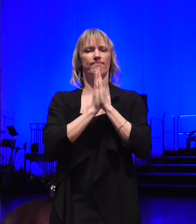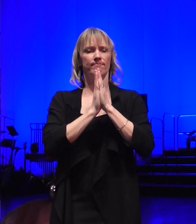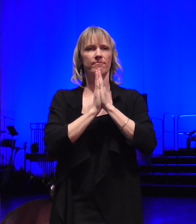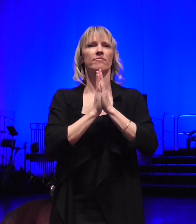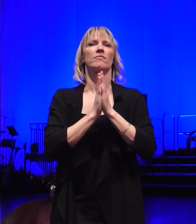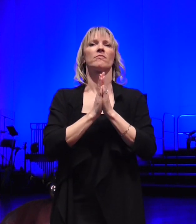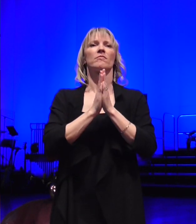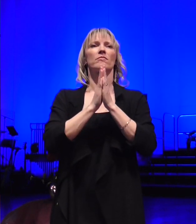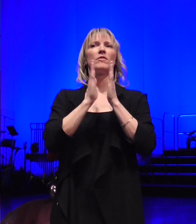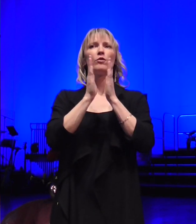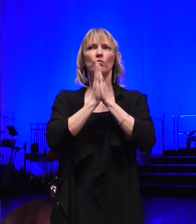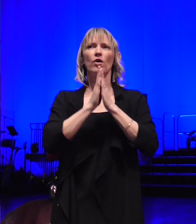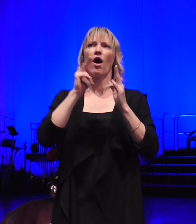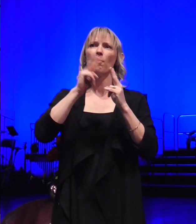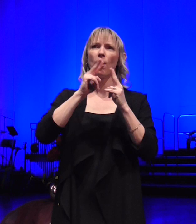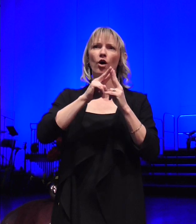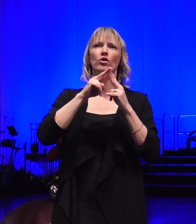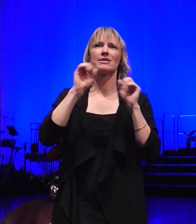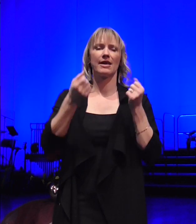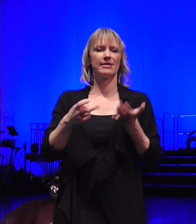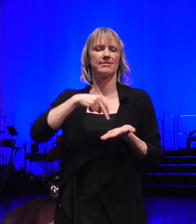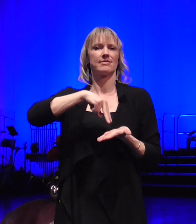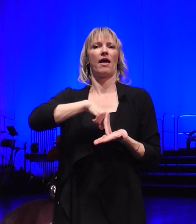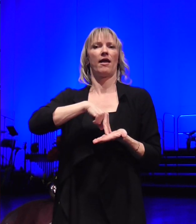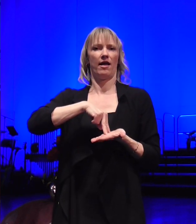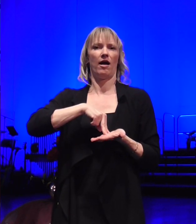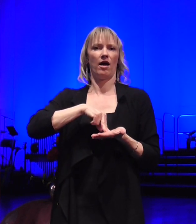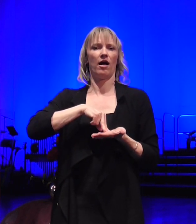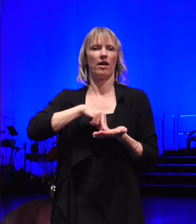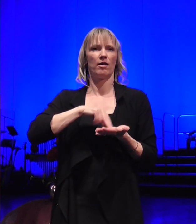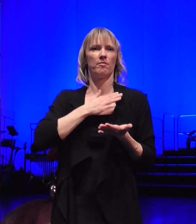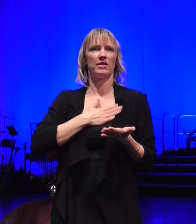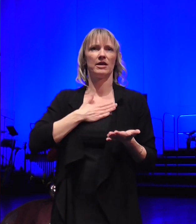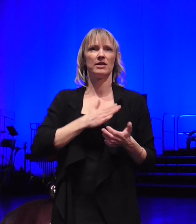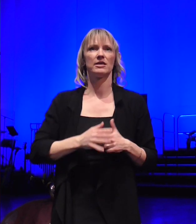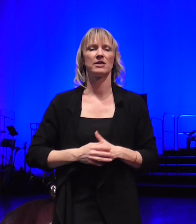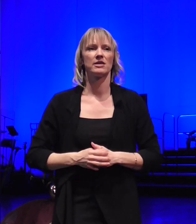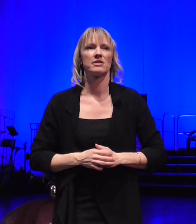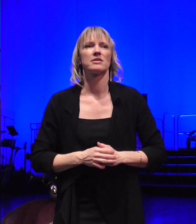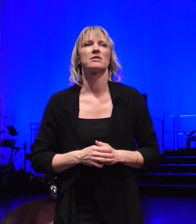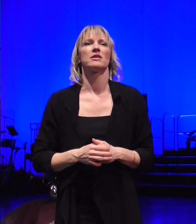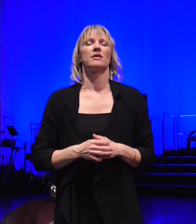invite any of our practitioner prayer partners to stand